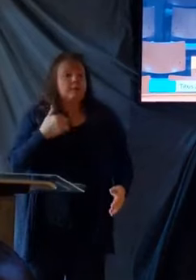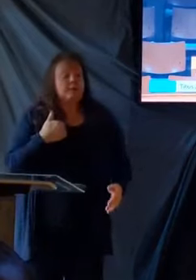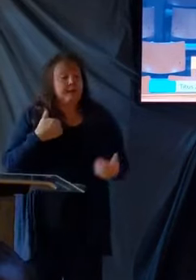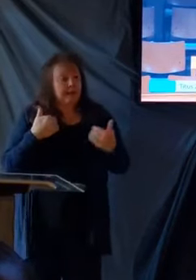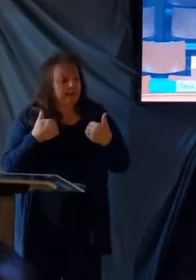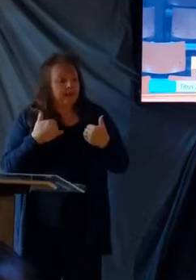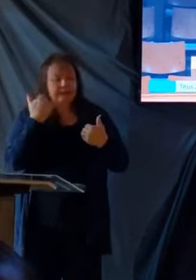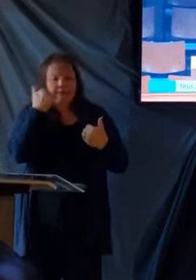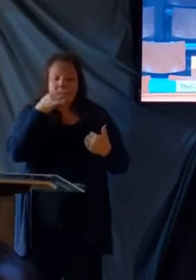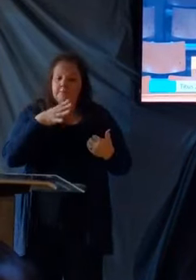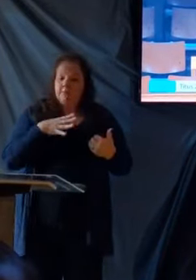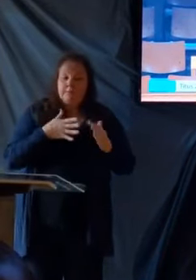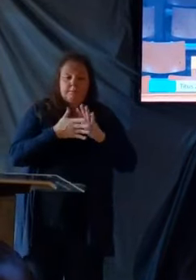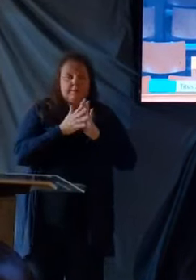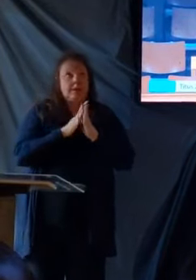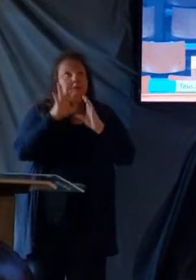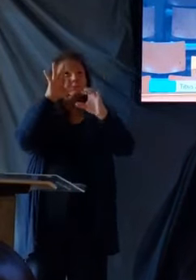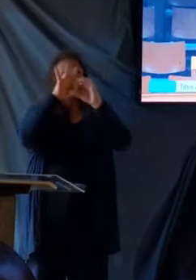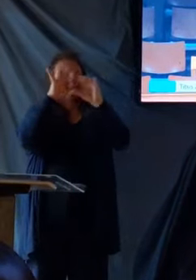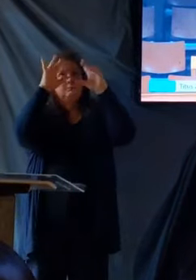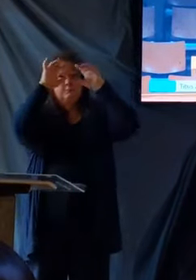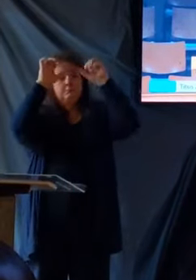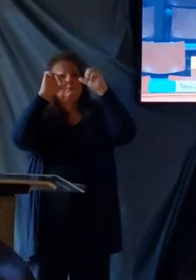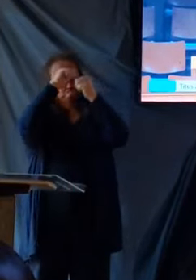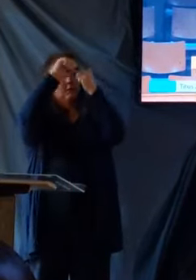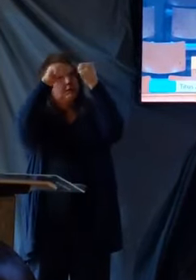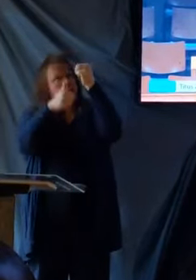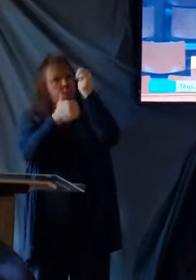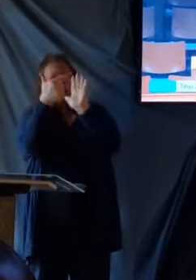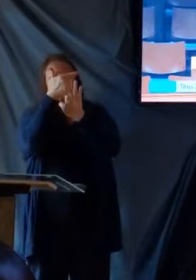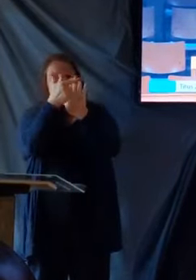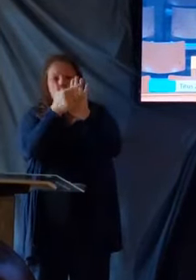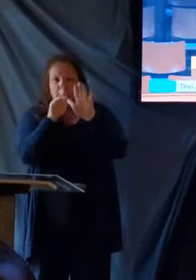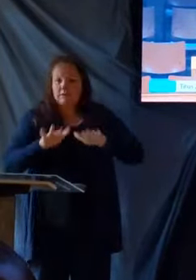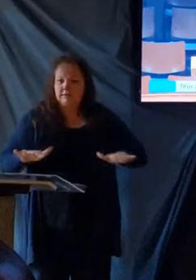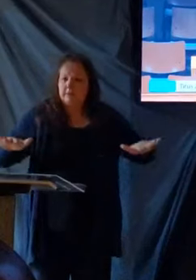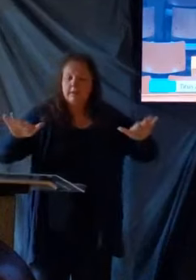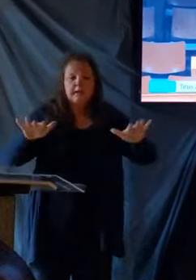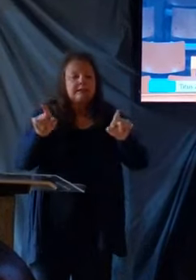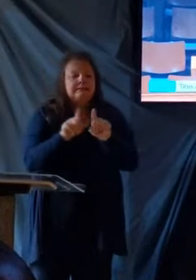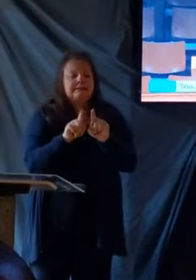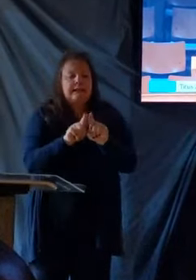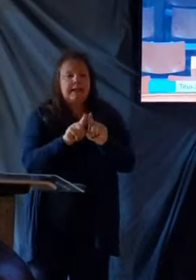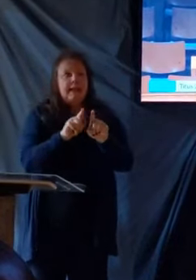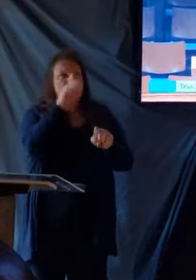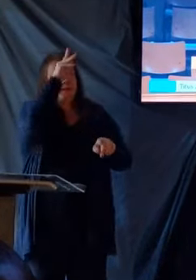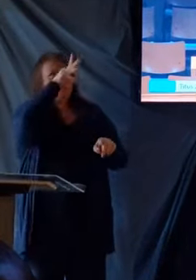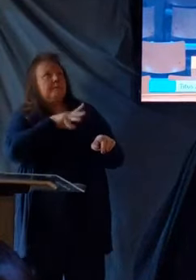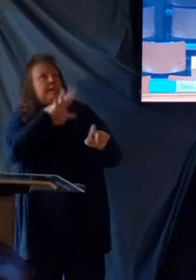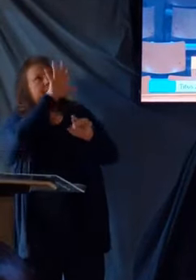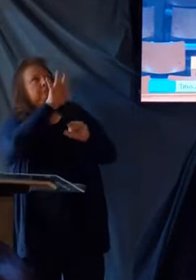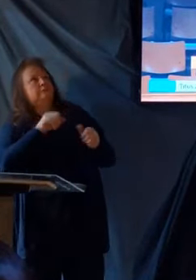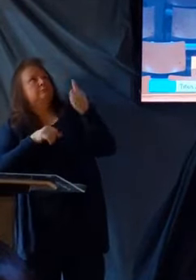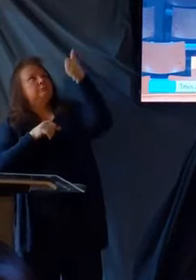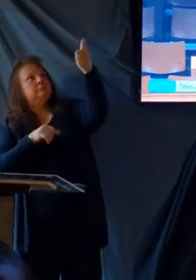If a woman gets appointed president, I will submit to the laws of the land. It's like I do when an ungodly man's